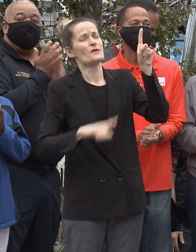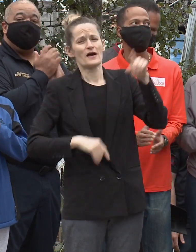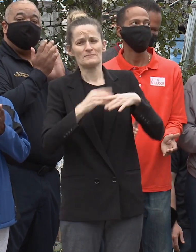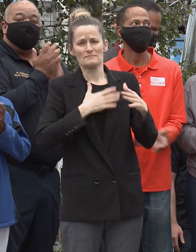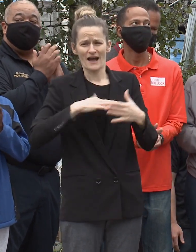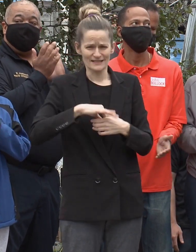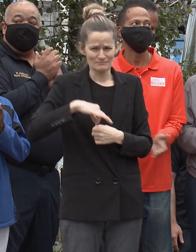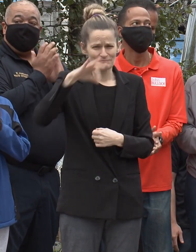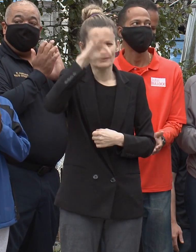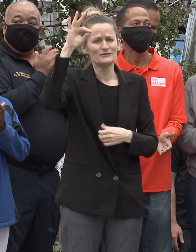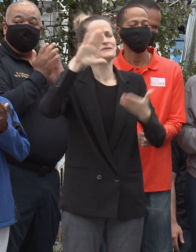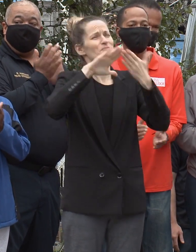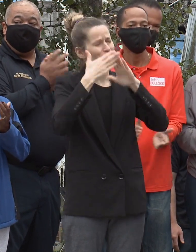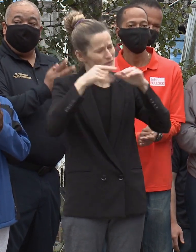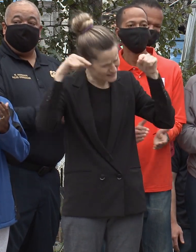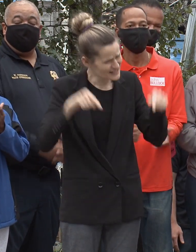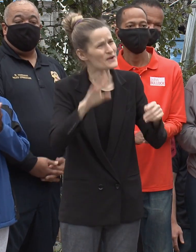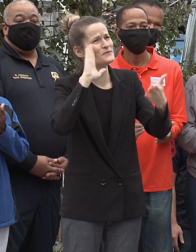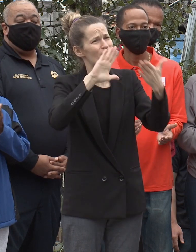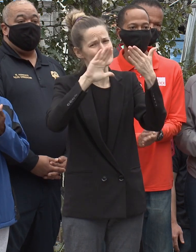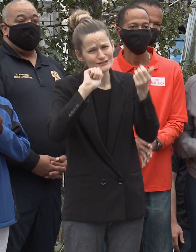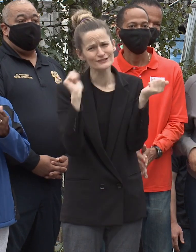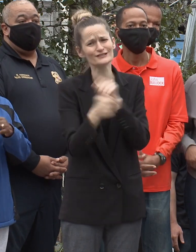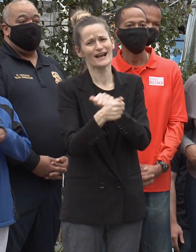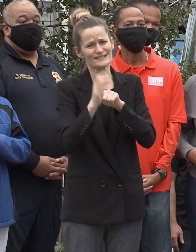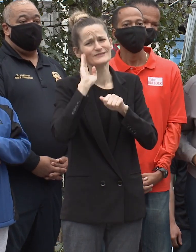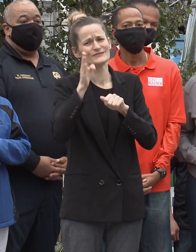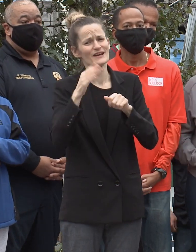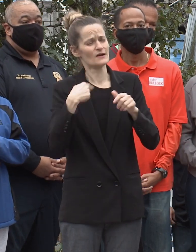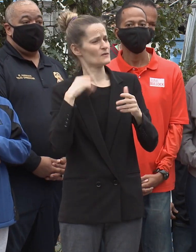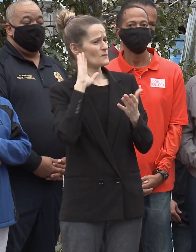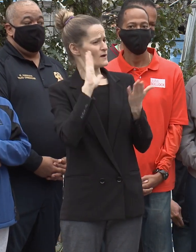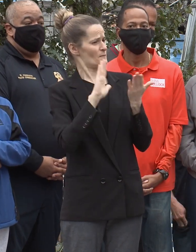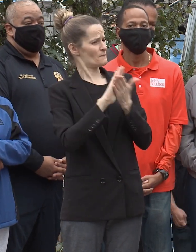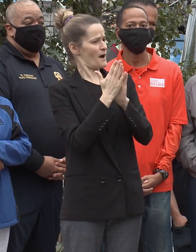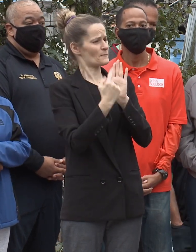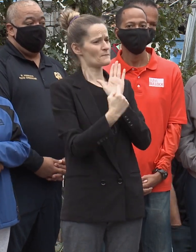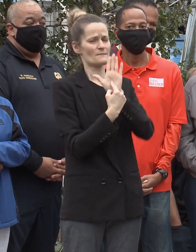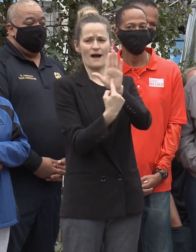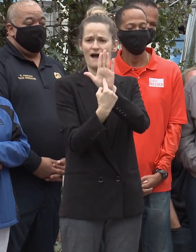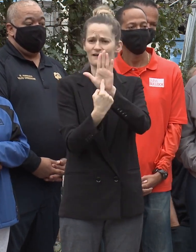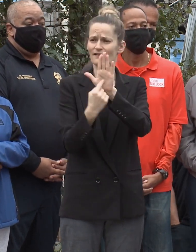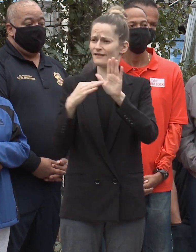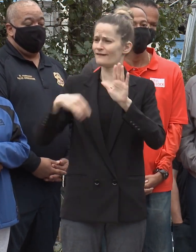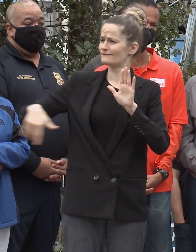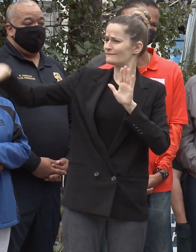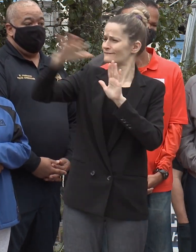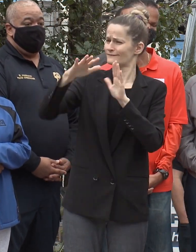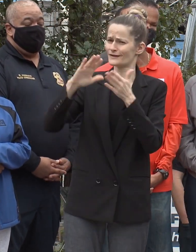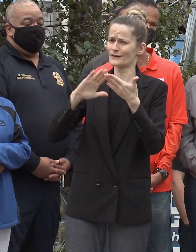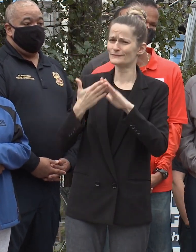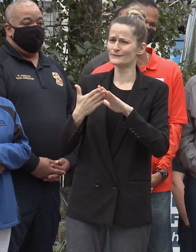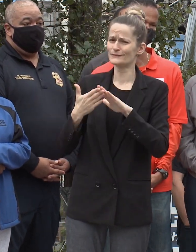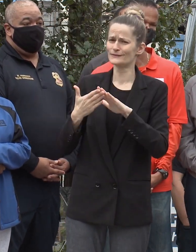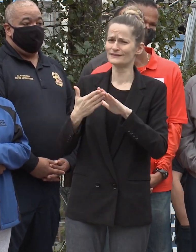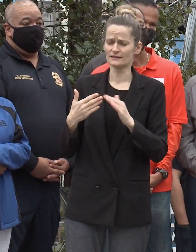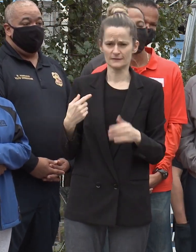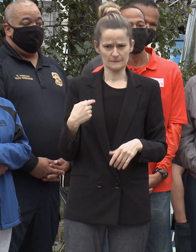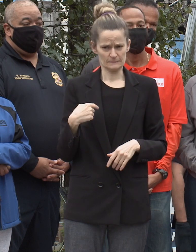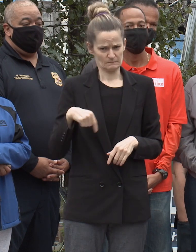going to turn around, and it's going to be a model community, and we will look back and know that we have struggled and survived that struggle, and